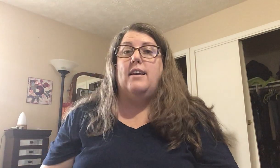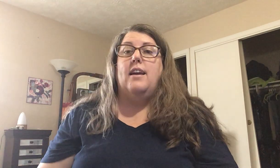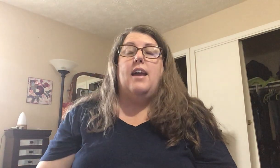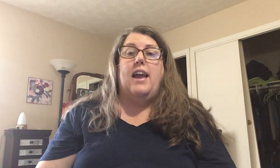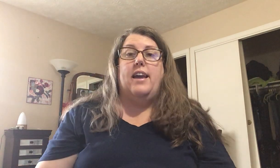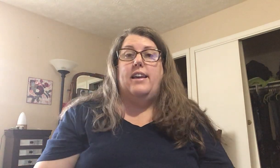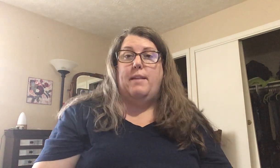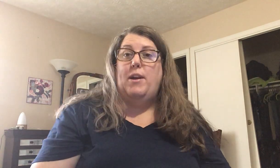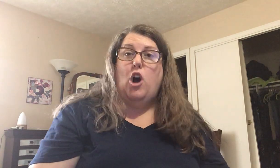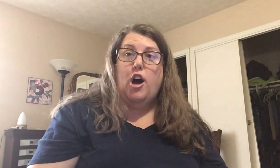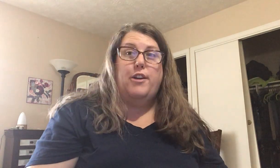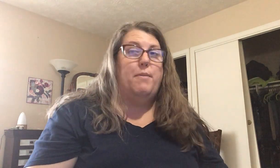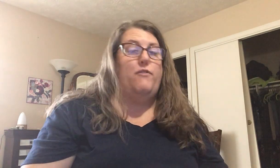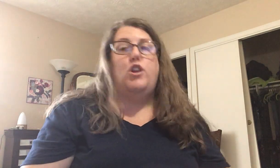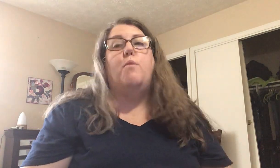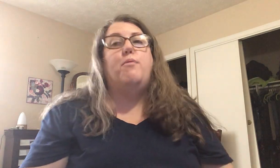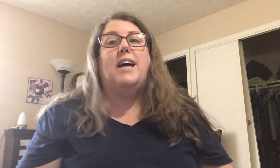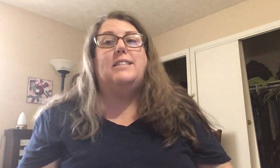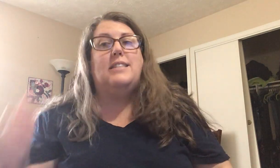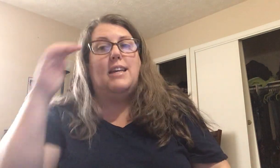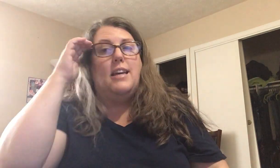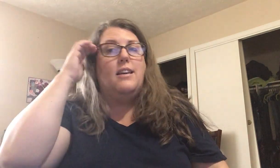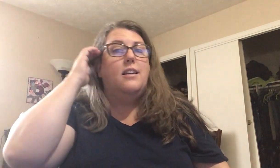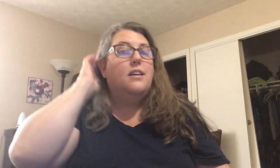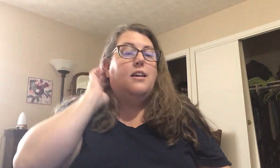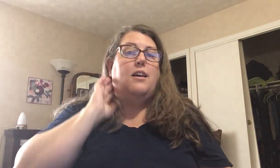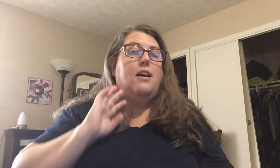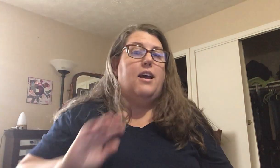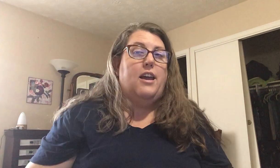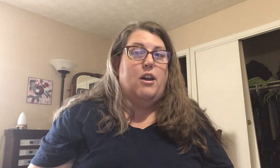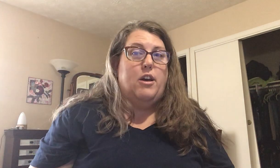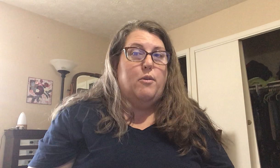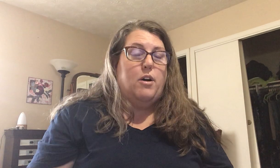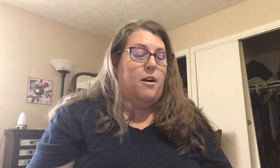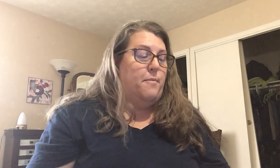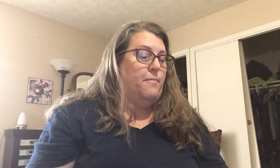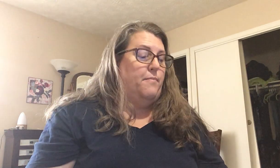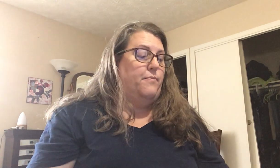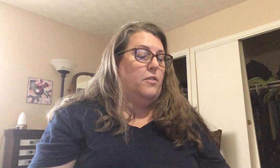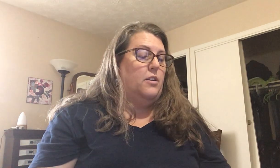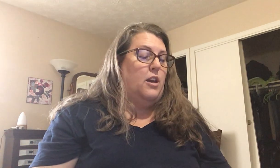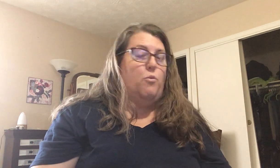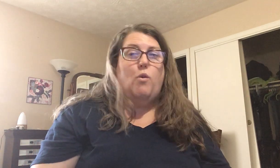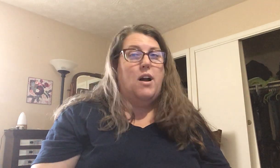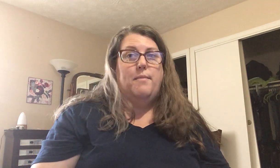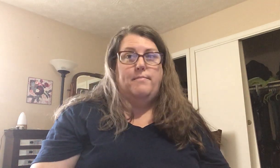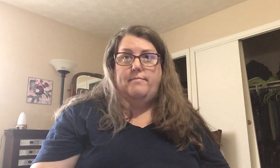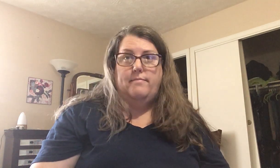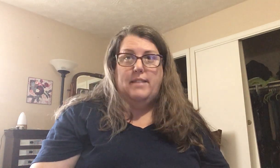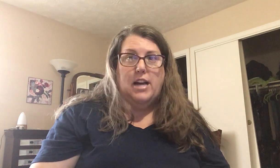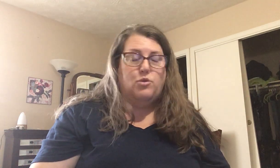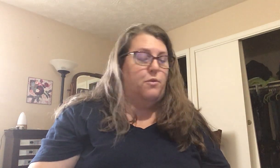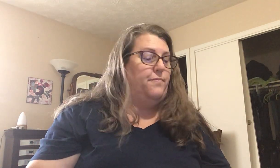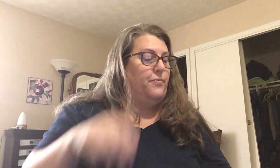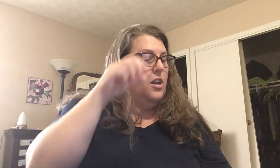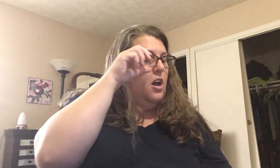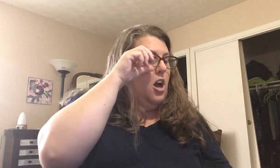And it can be hard, but if you don't practice it it won't come natural.